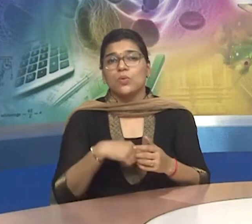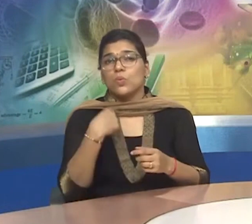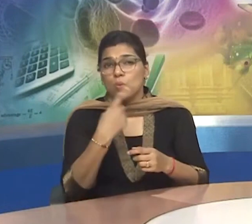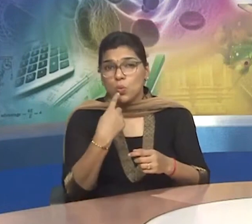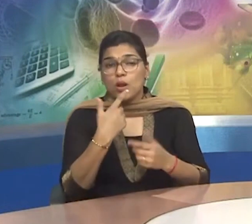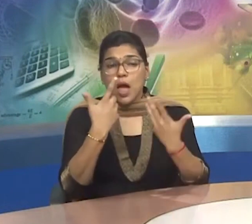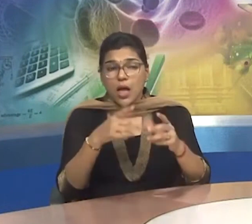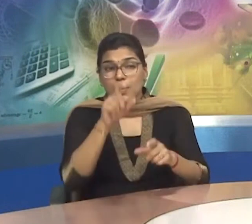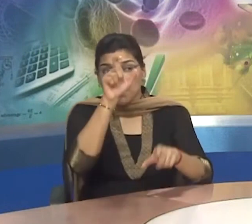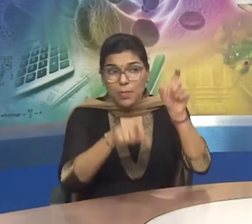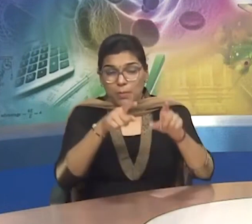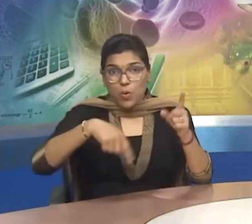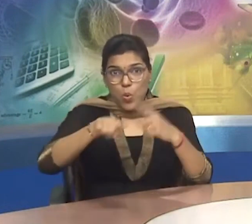our Indian territory.